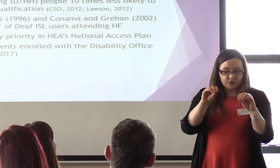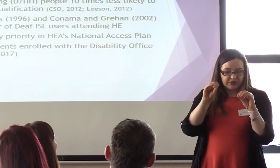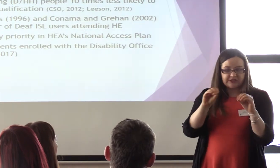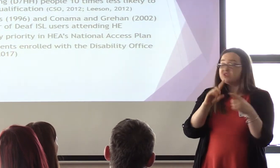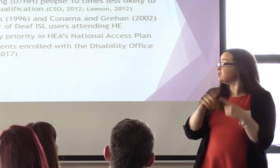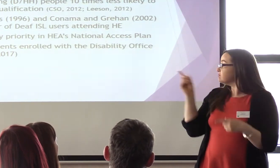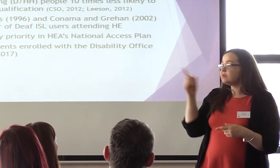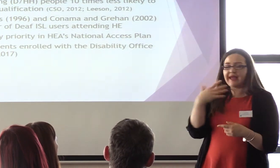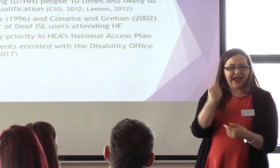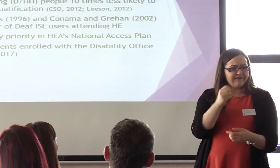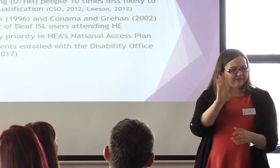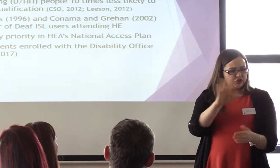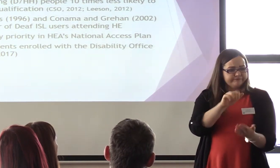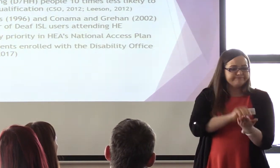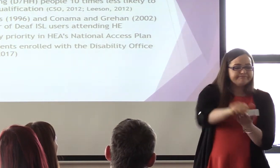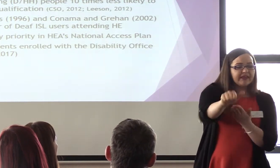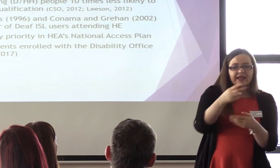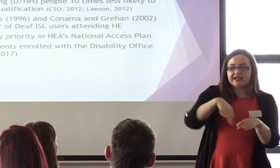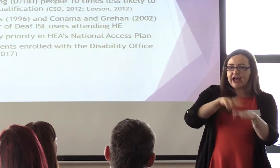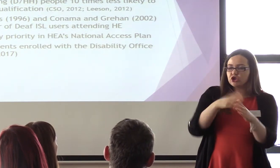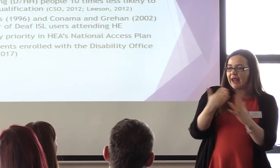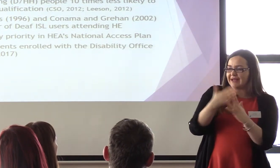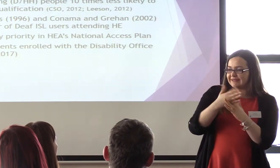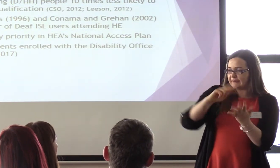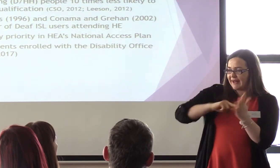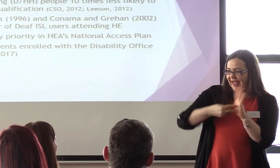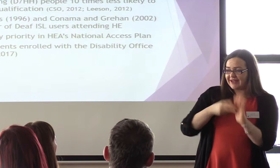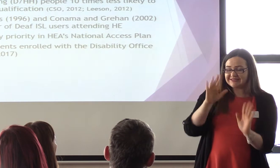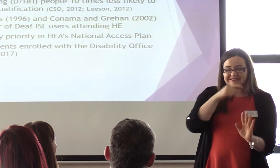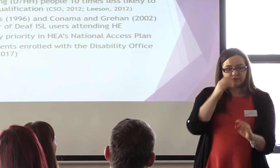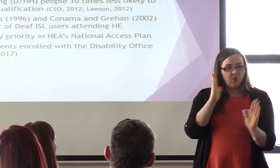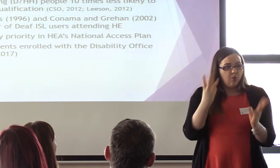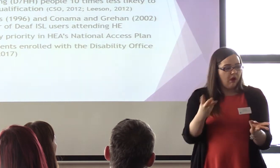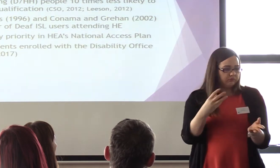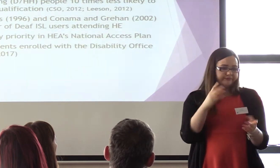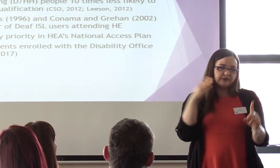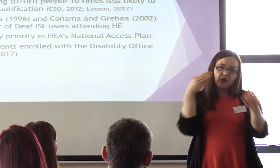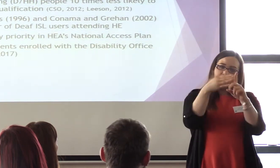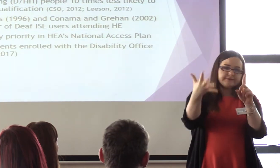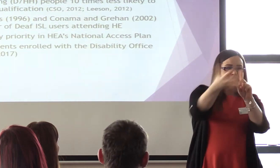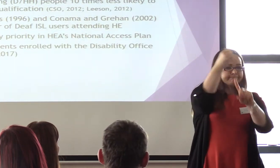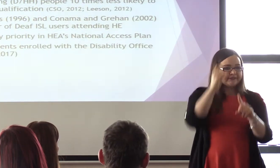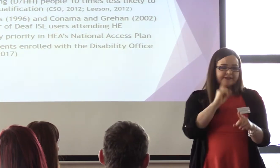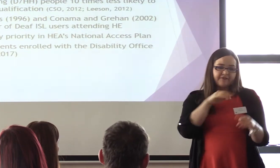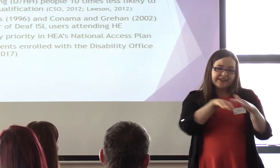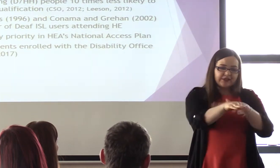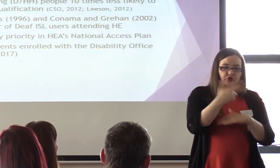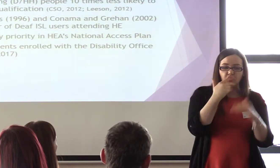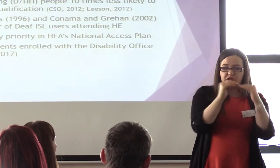of both blind and deaf people accessing third level education. They published a national access plan, and they wanted